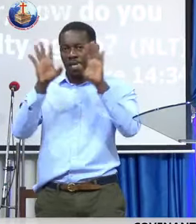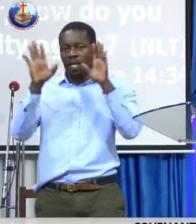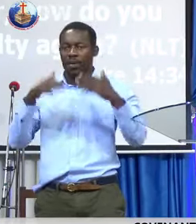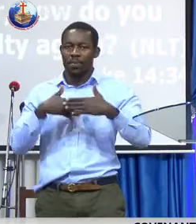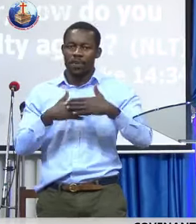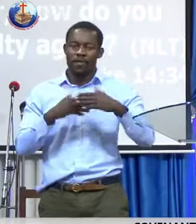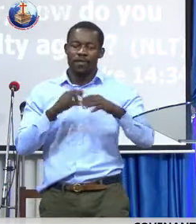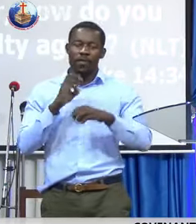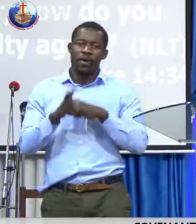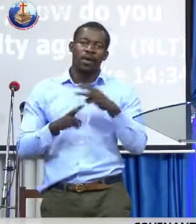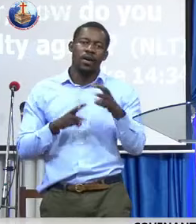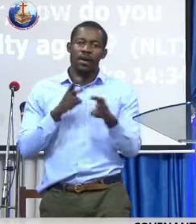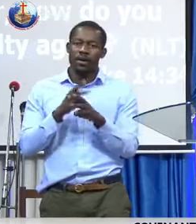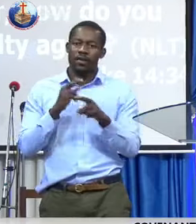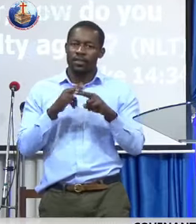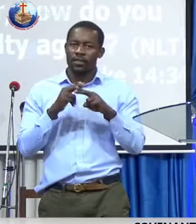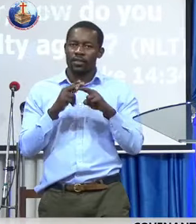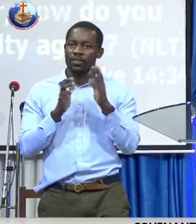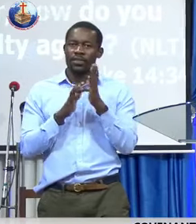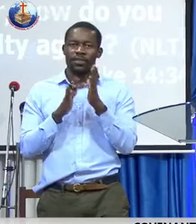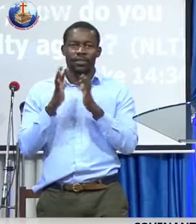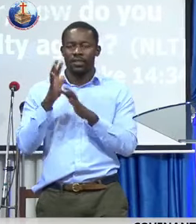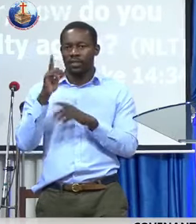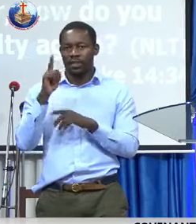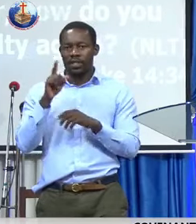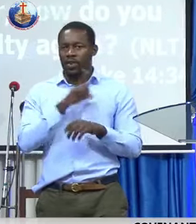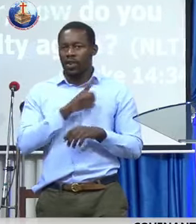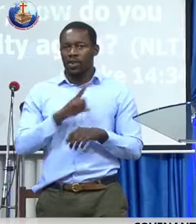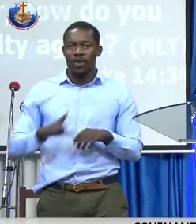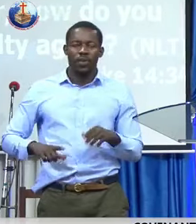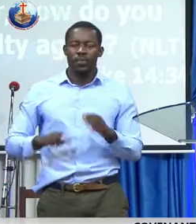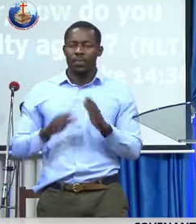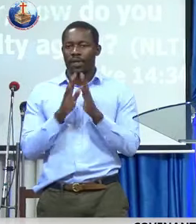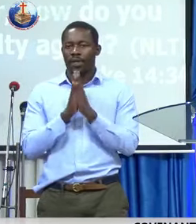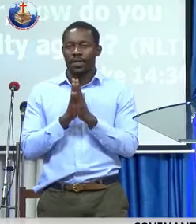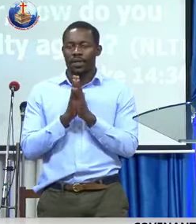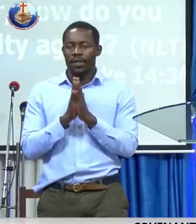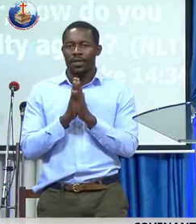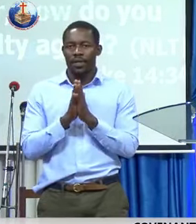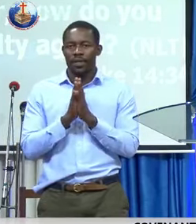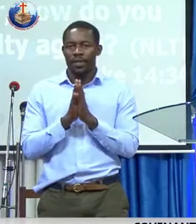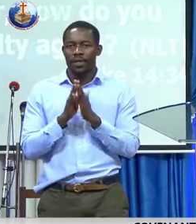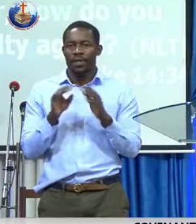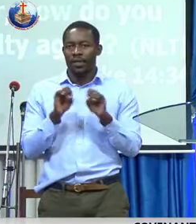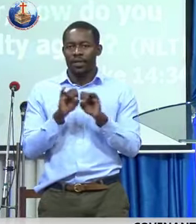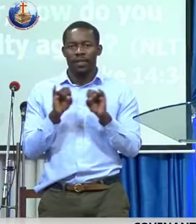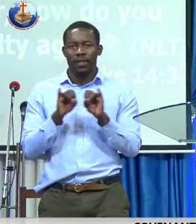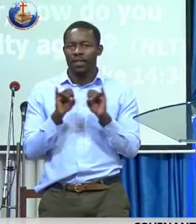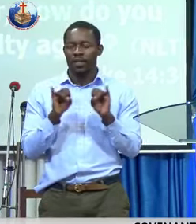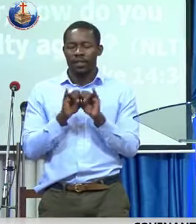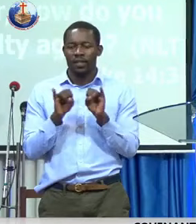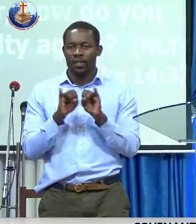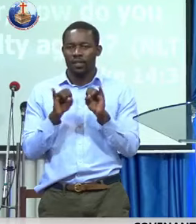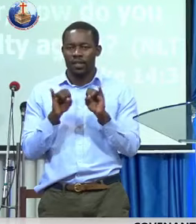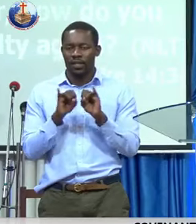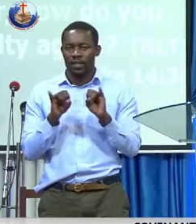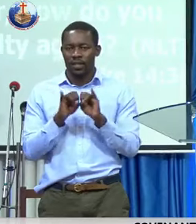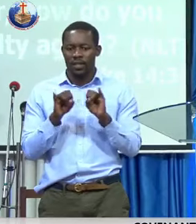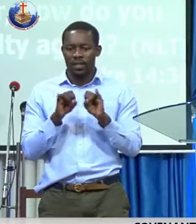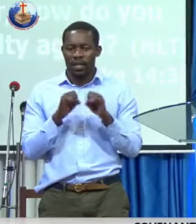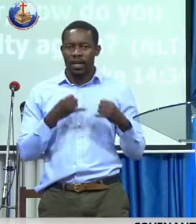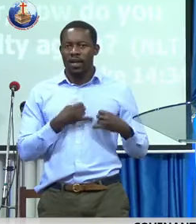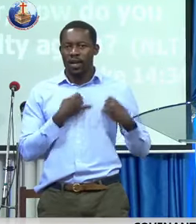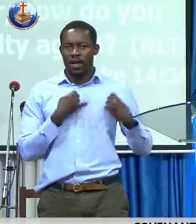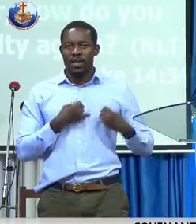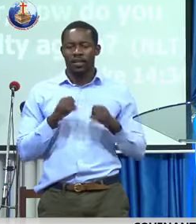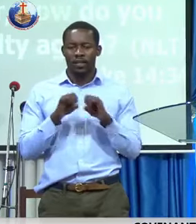world in the name of Jesus. Lord, we pray for cleansing and sanctification in our hearts and